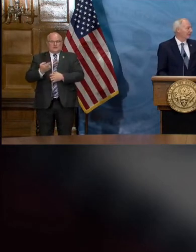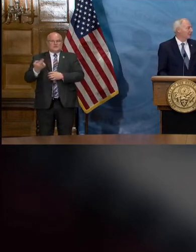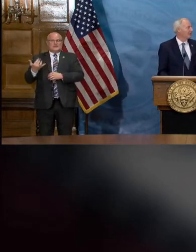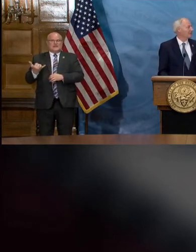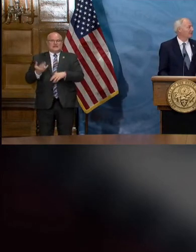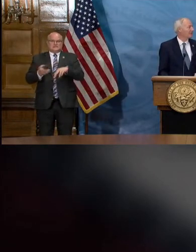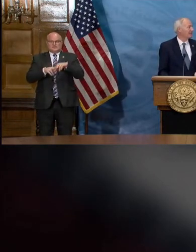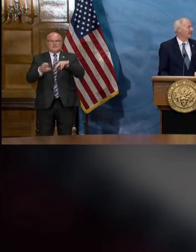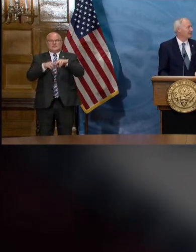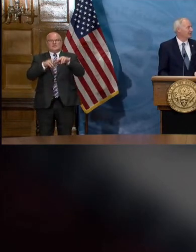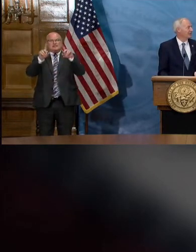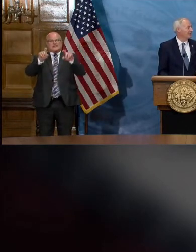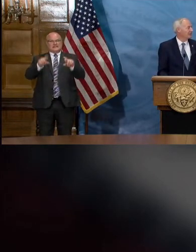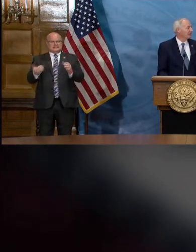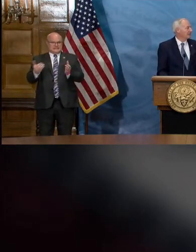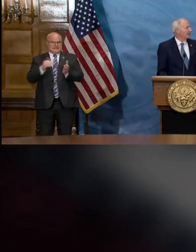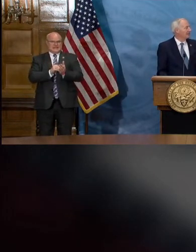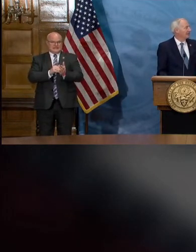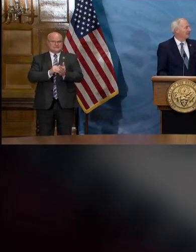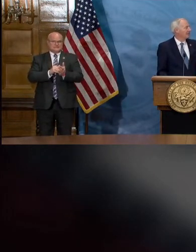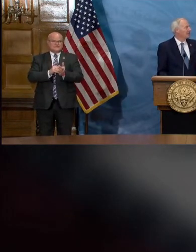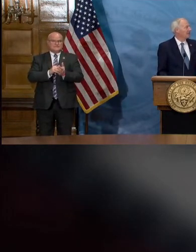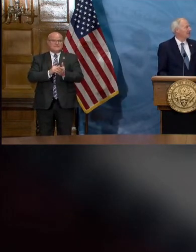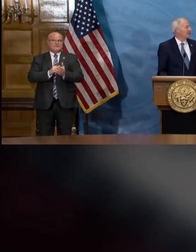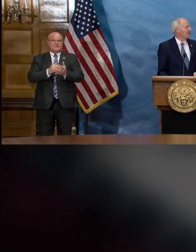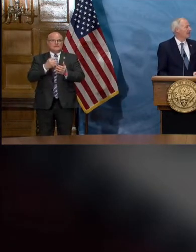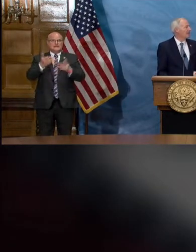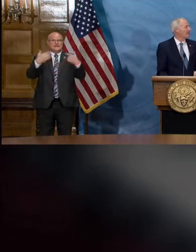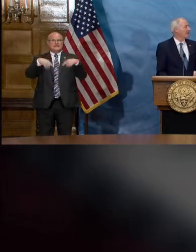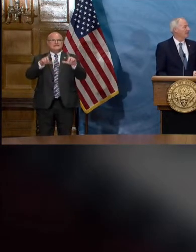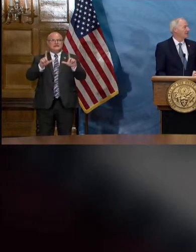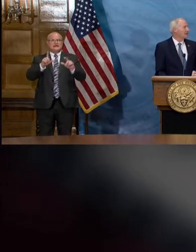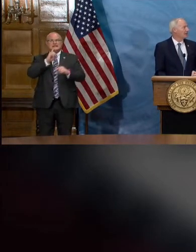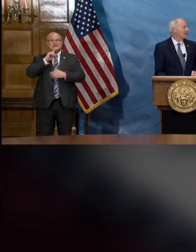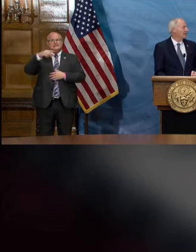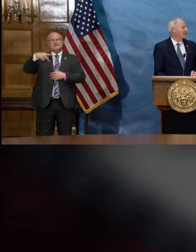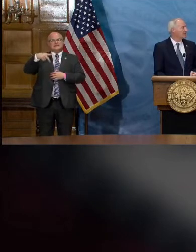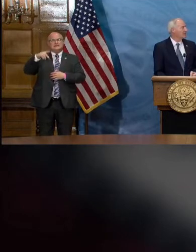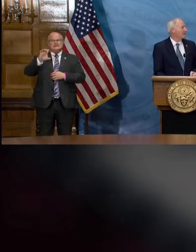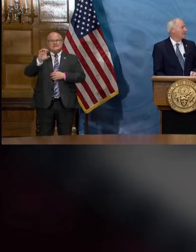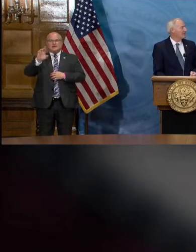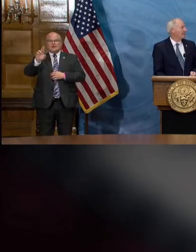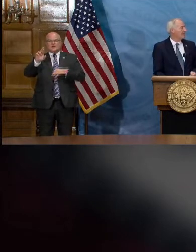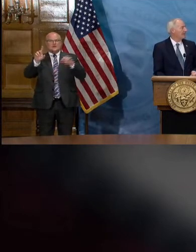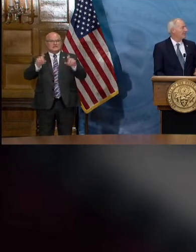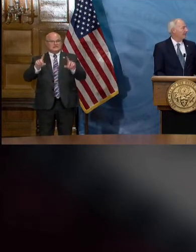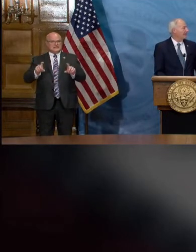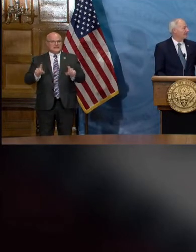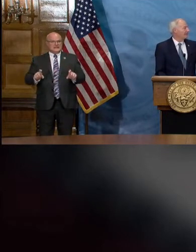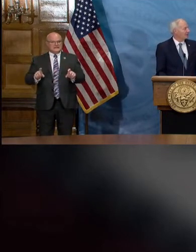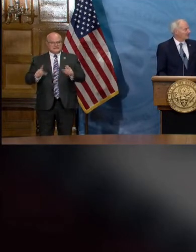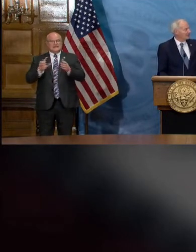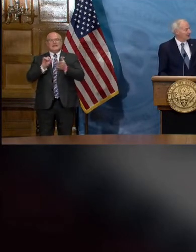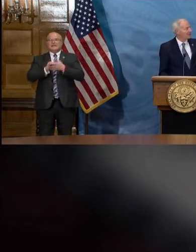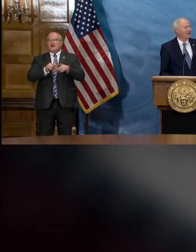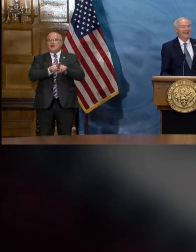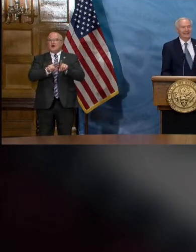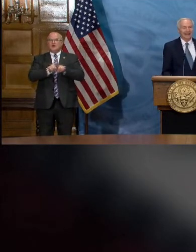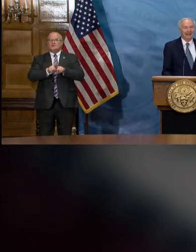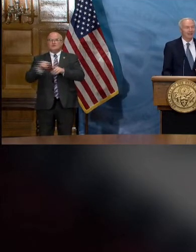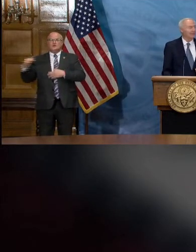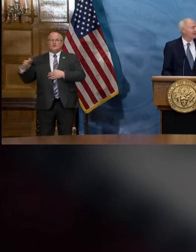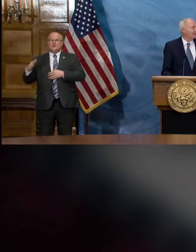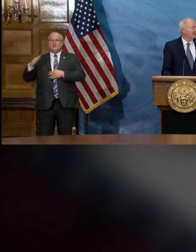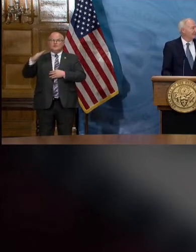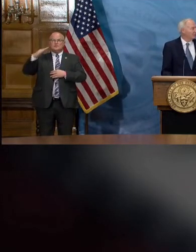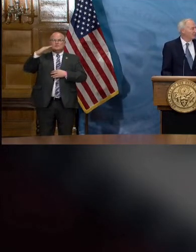to increase that testing. And you see the next slide is the PCR test that also has flattened